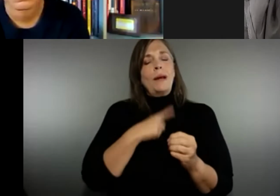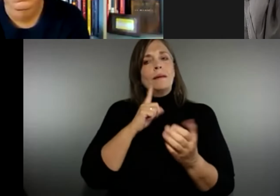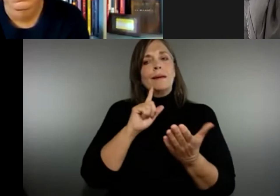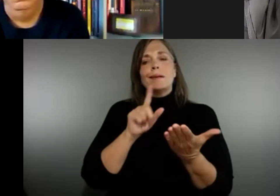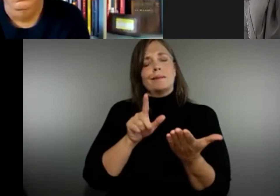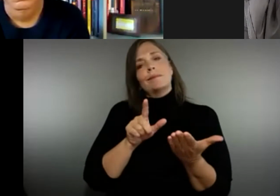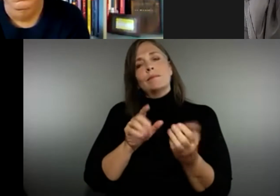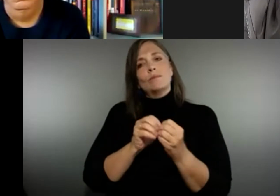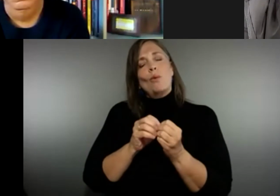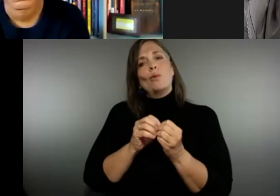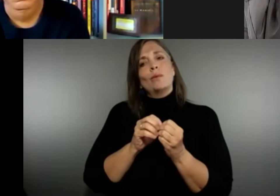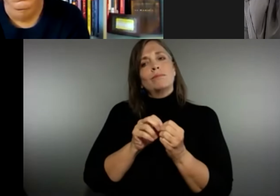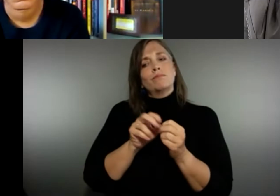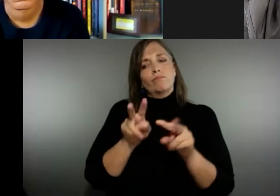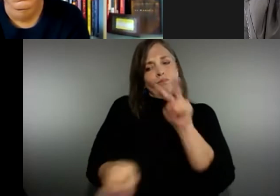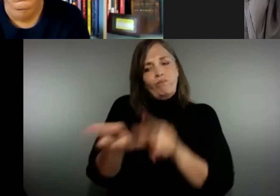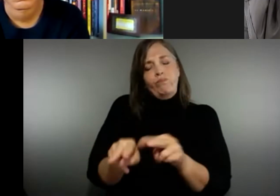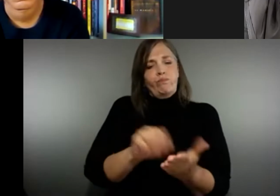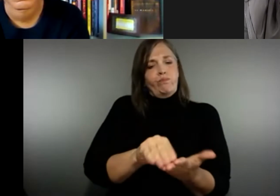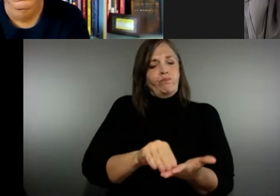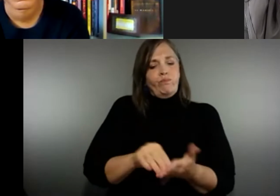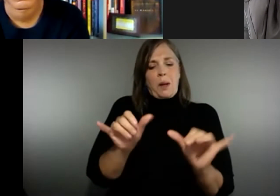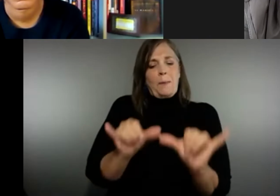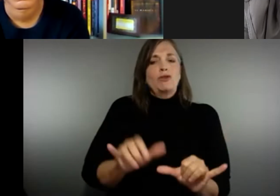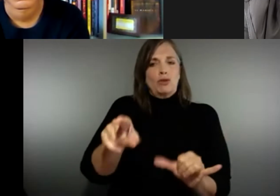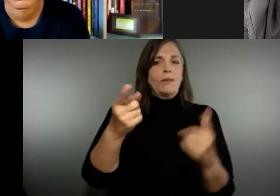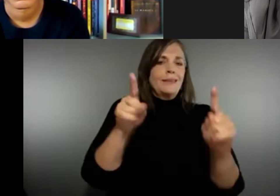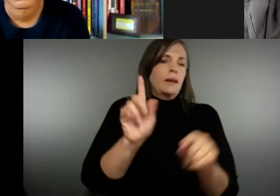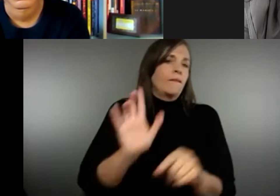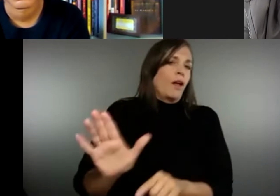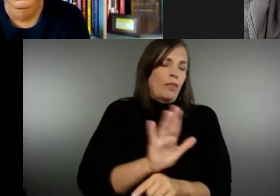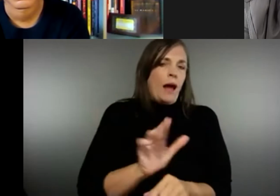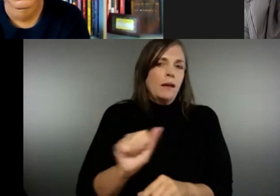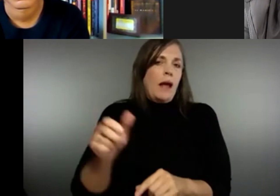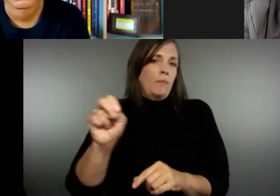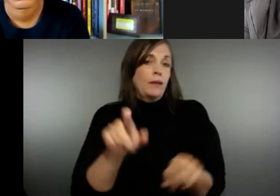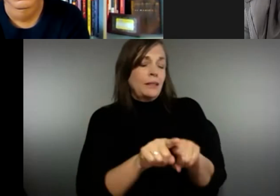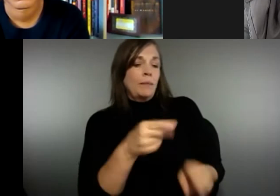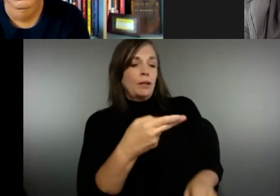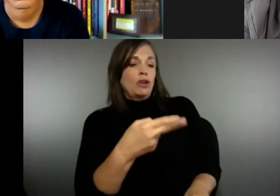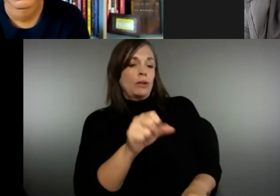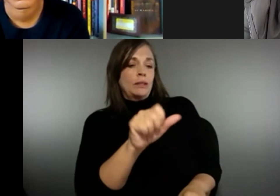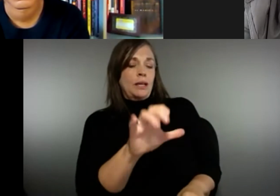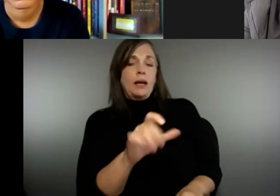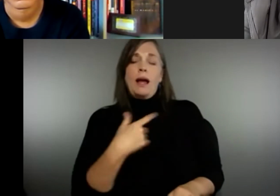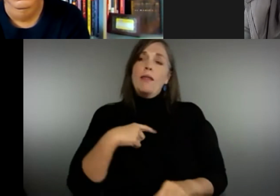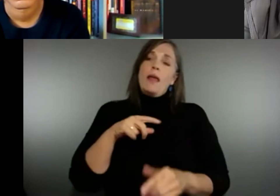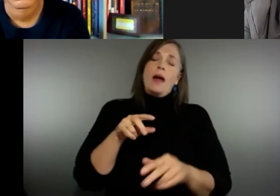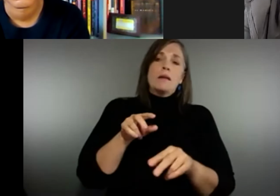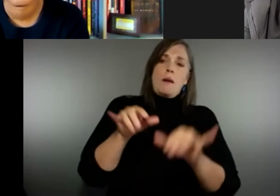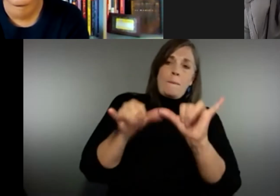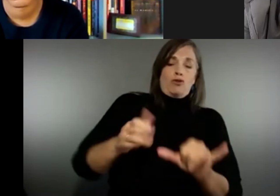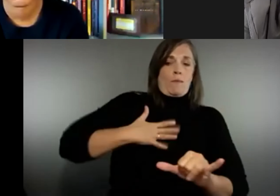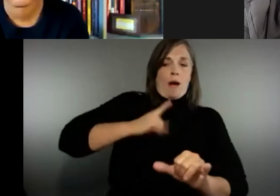um that that measures the success of my administration um based on the commitments that i'm making in terms of being able to streamline the